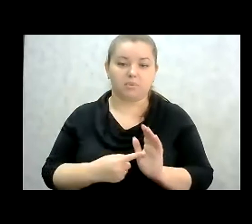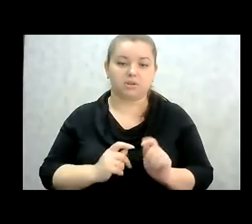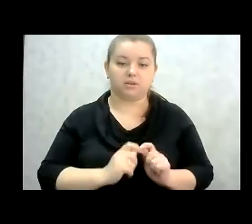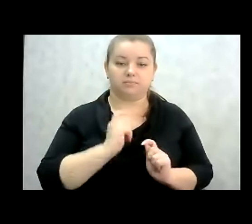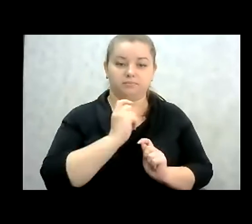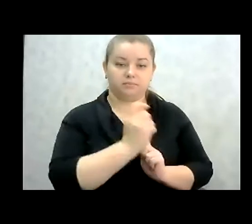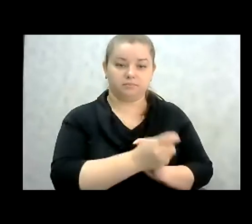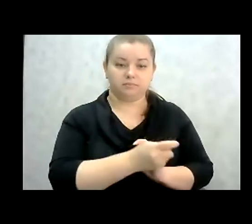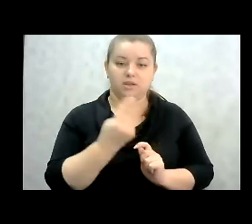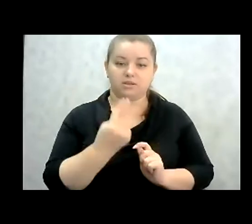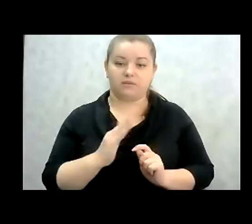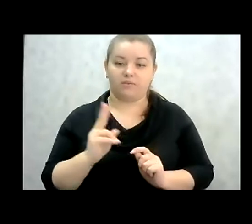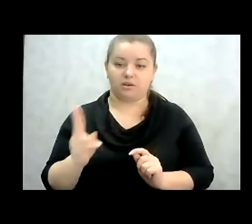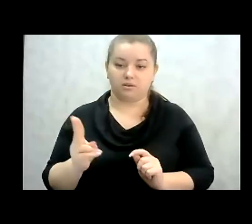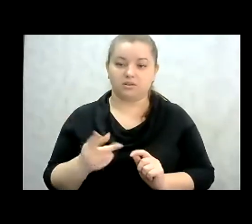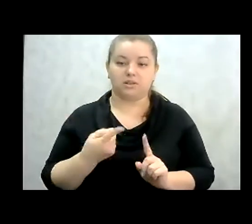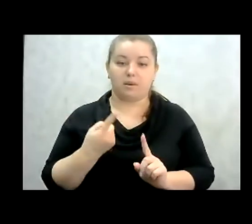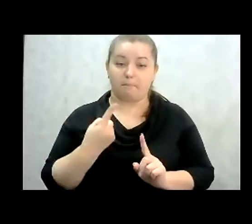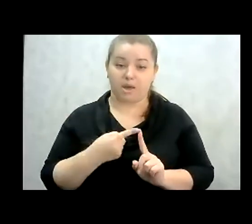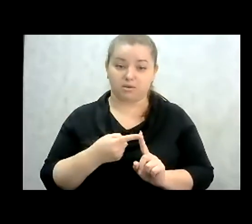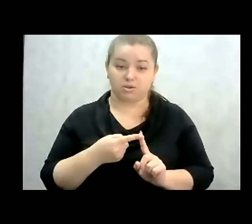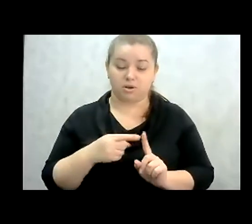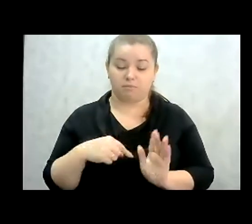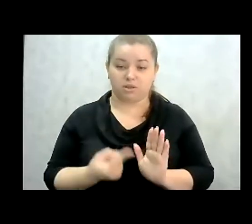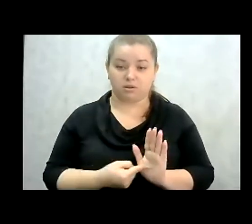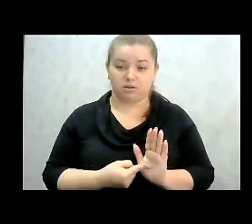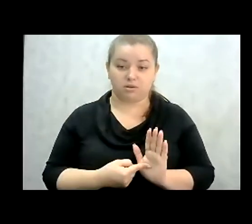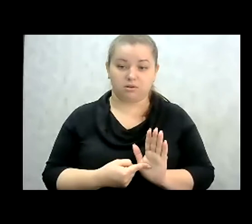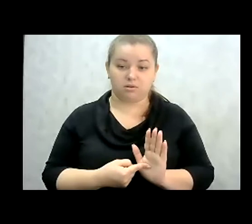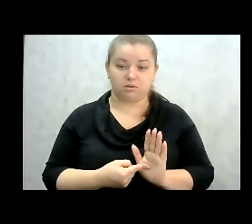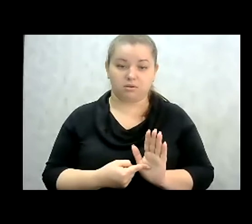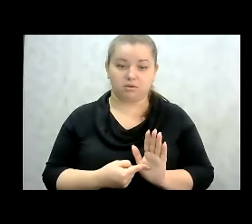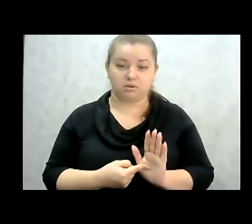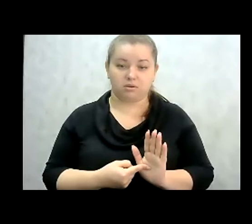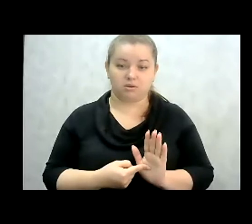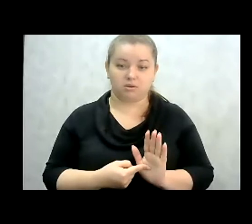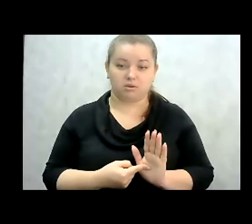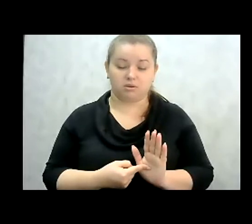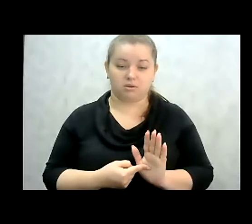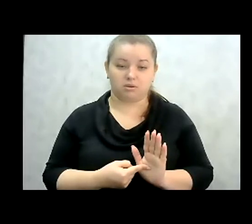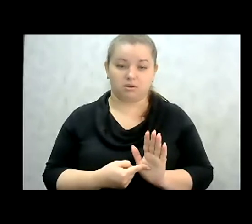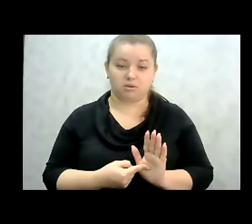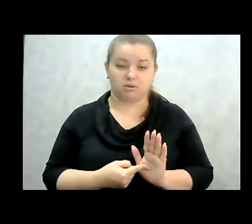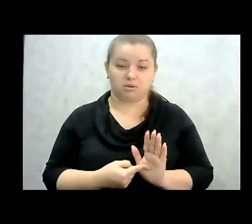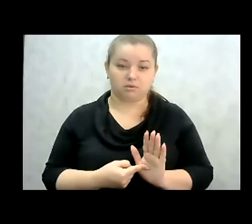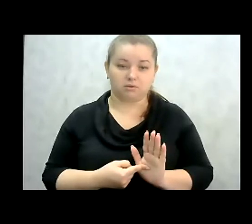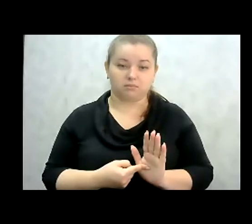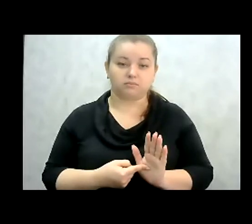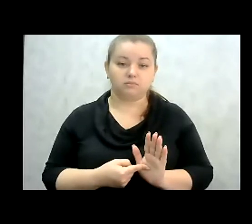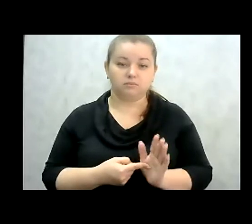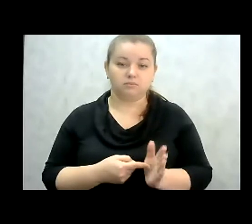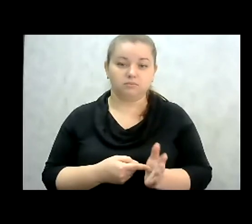the local voter register maintenance bodies after the territorial